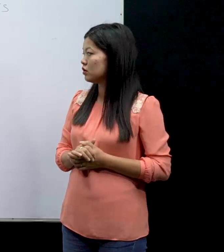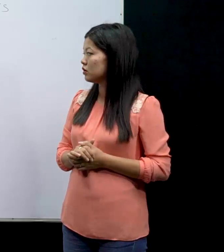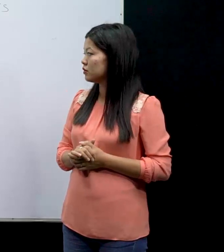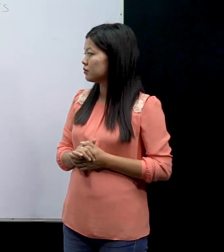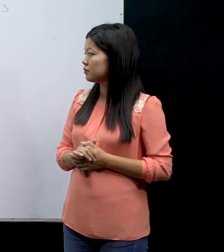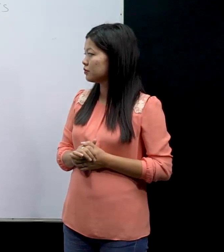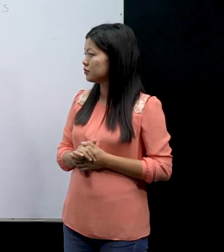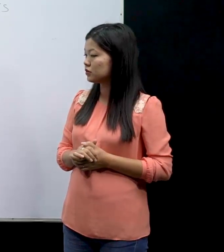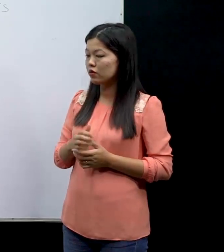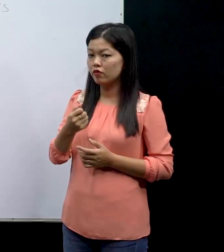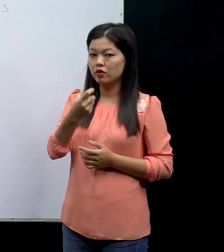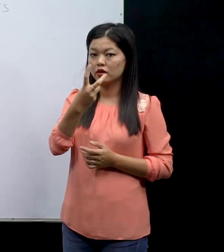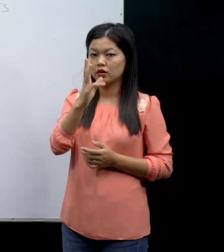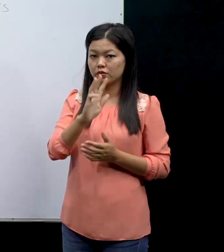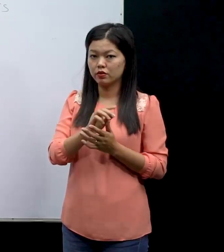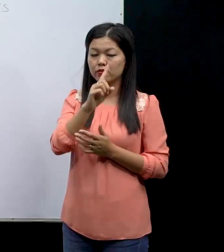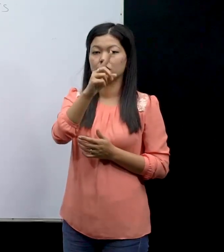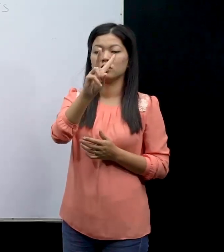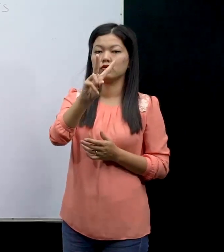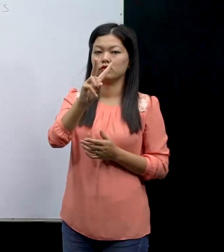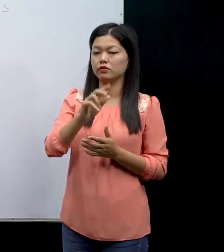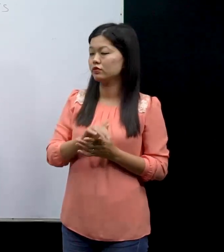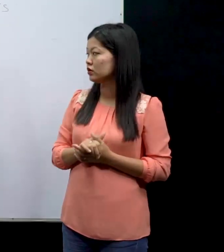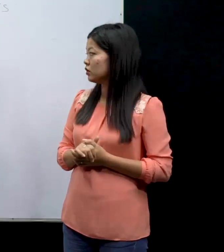carbon, the atomic mass would be